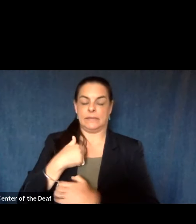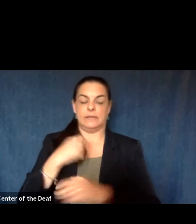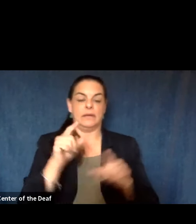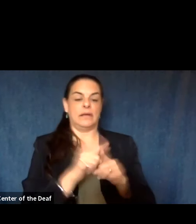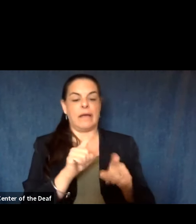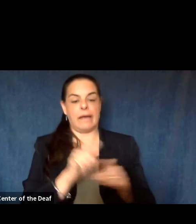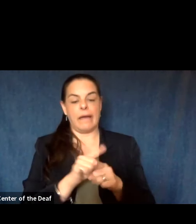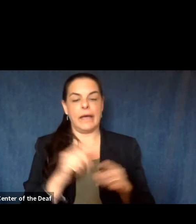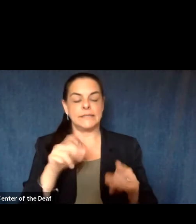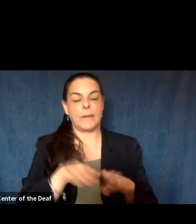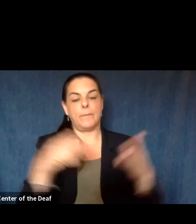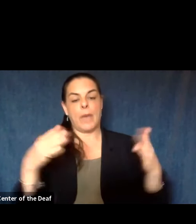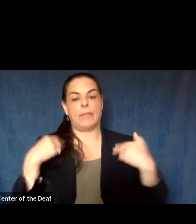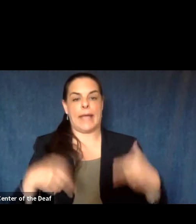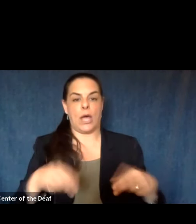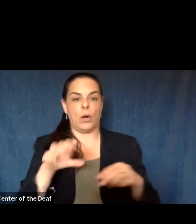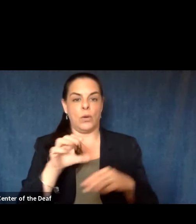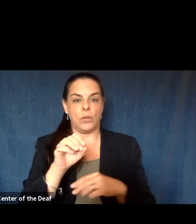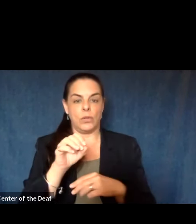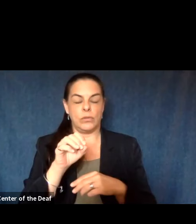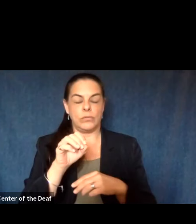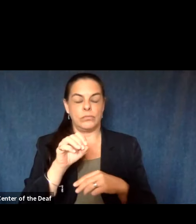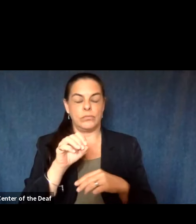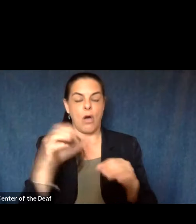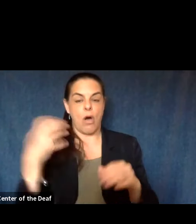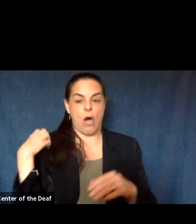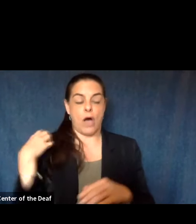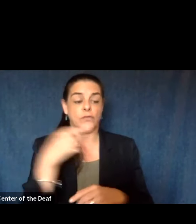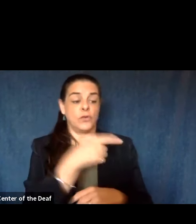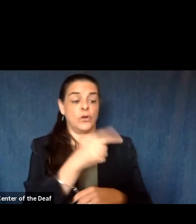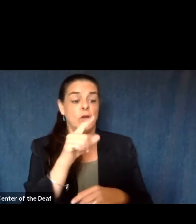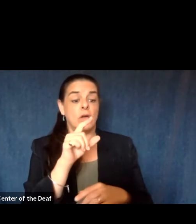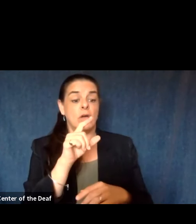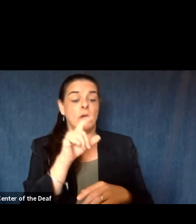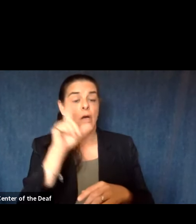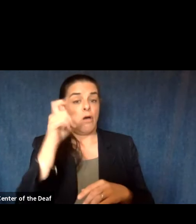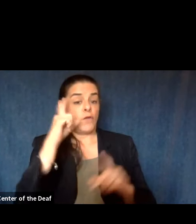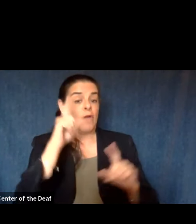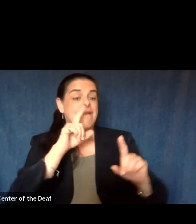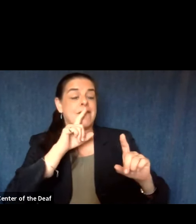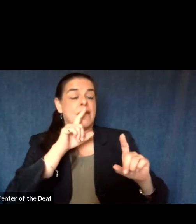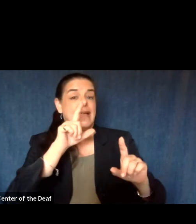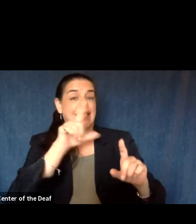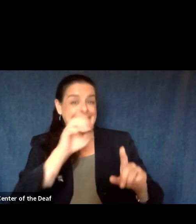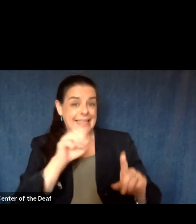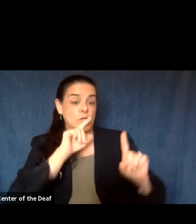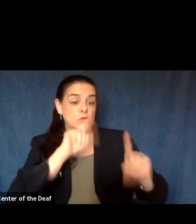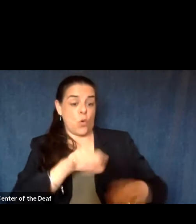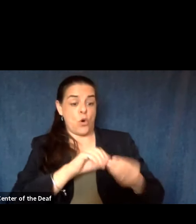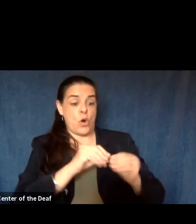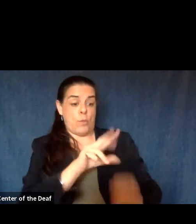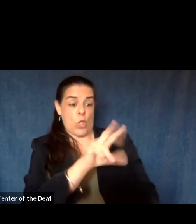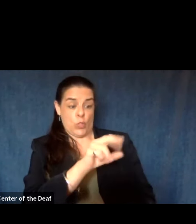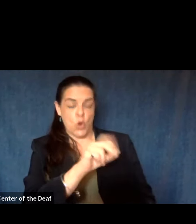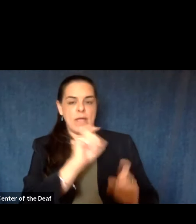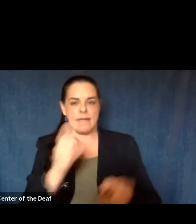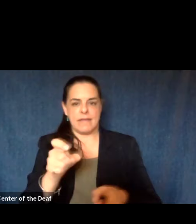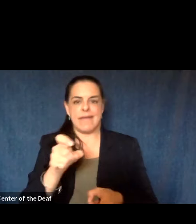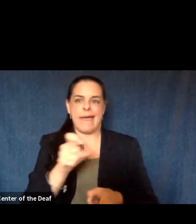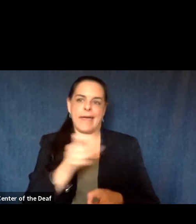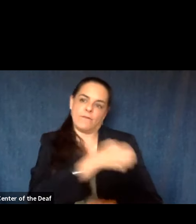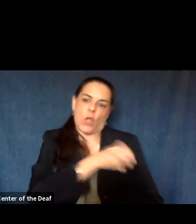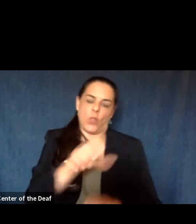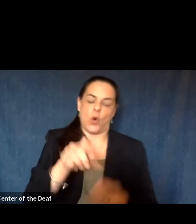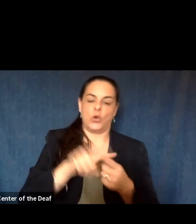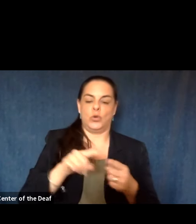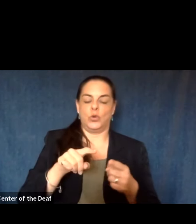30. Governor Lee gave Metro health departments the authority to create plans and